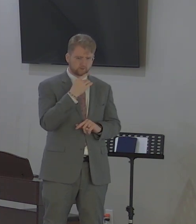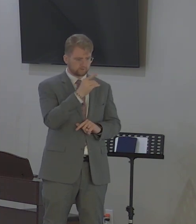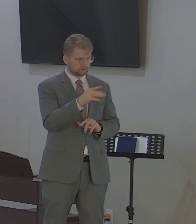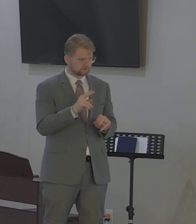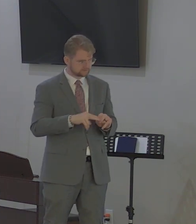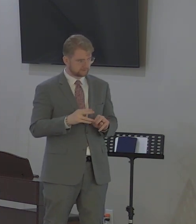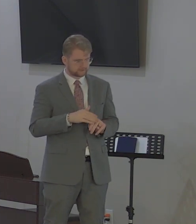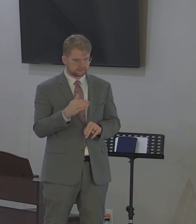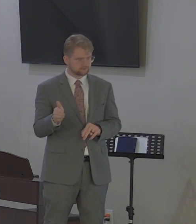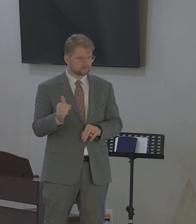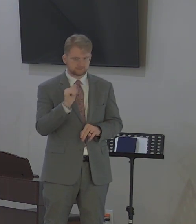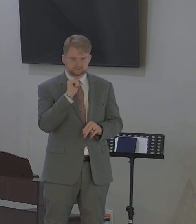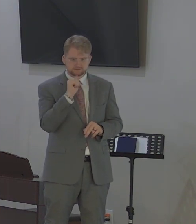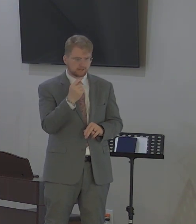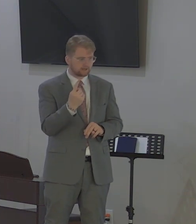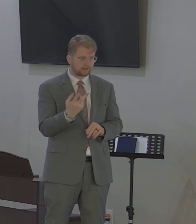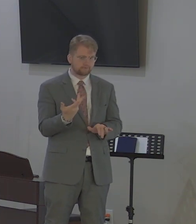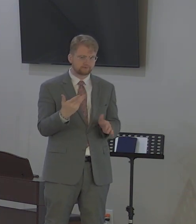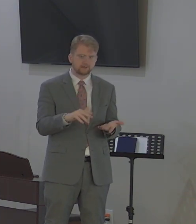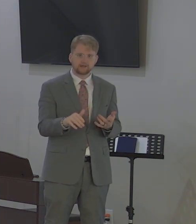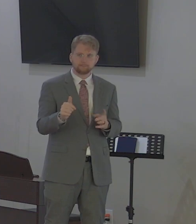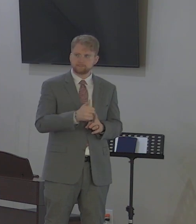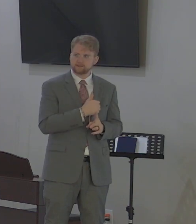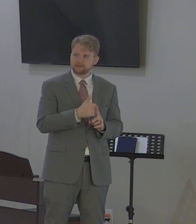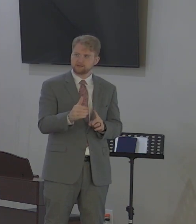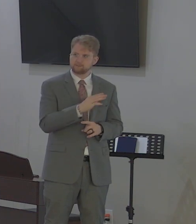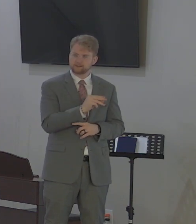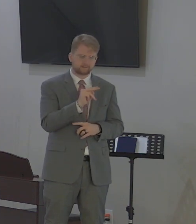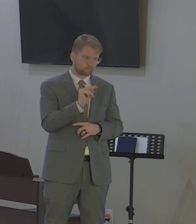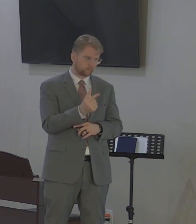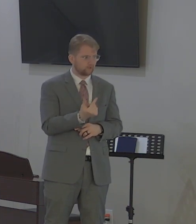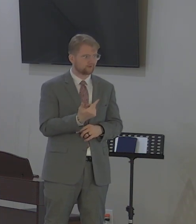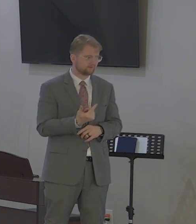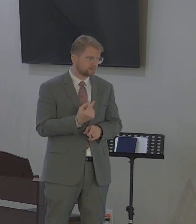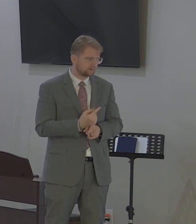half beaten down and no good.